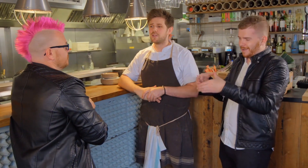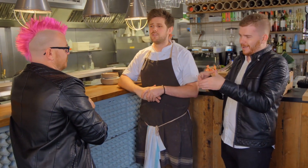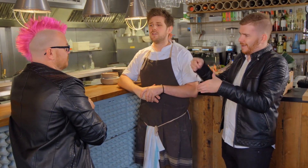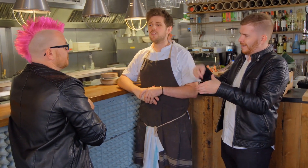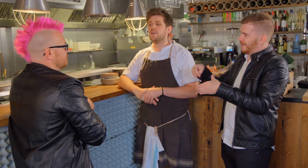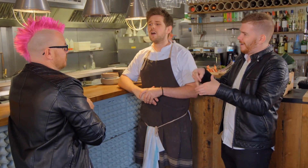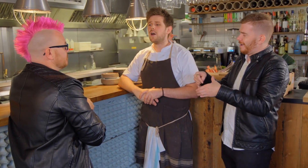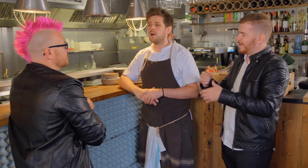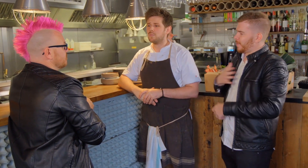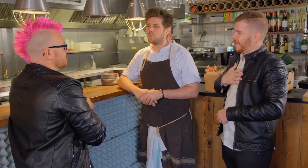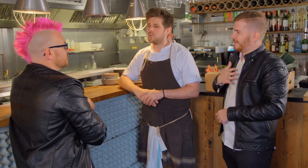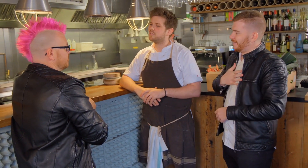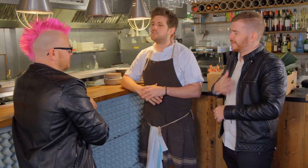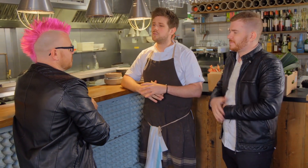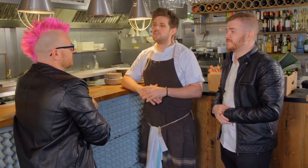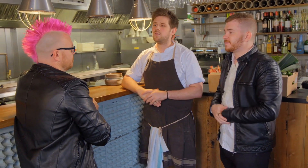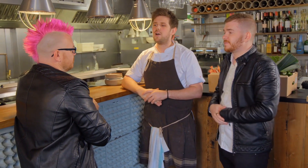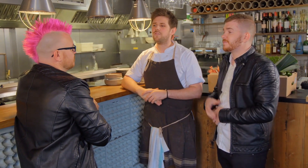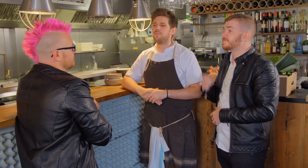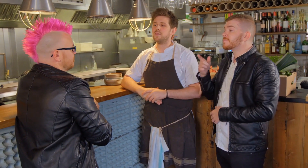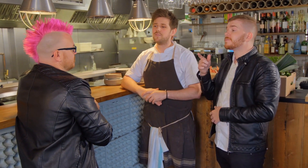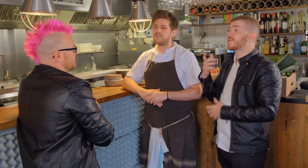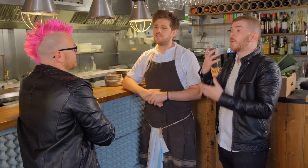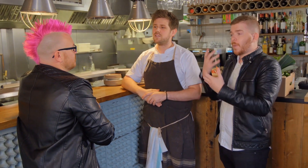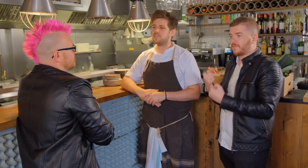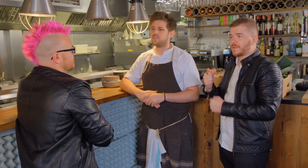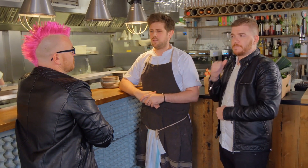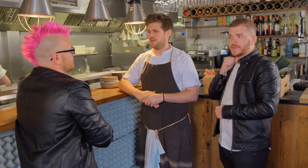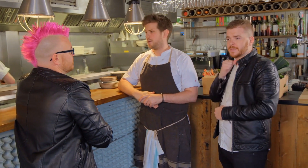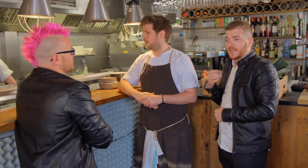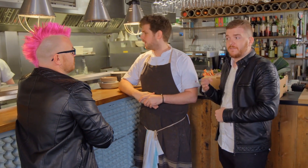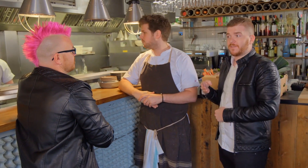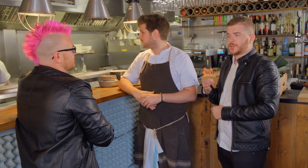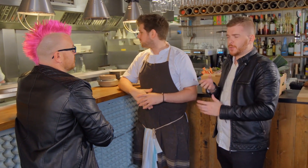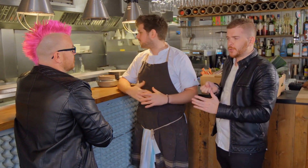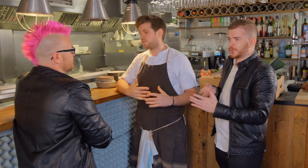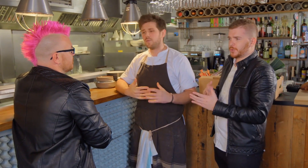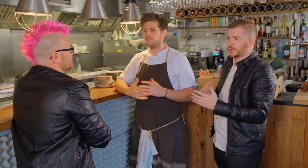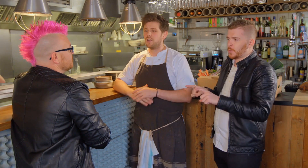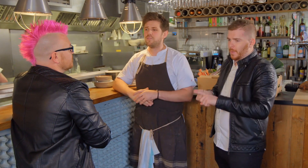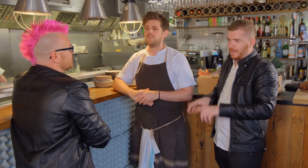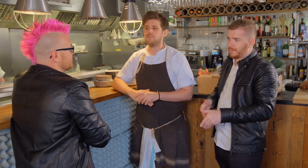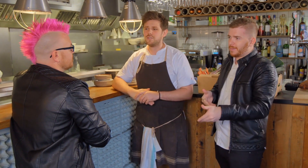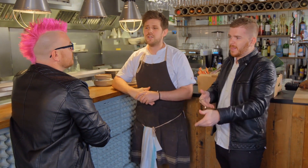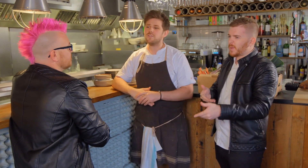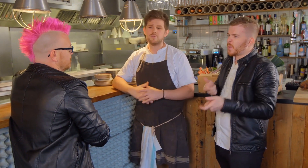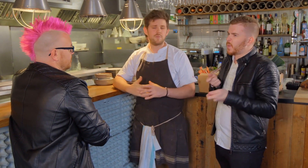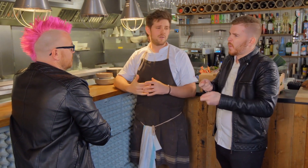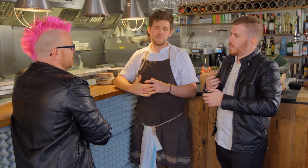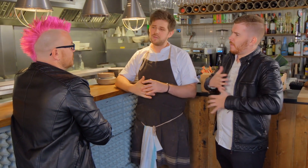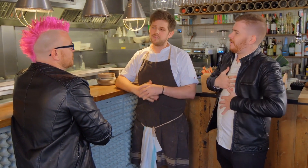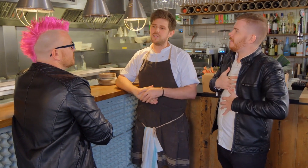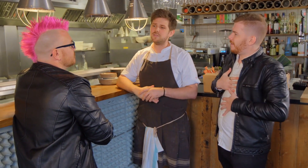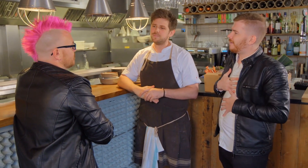attraction. We do still have meat and fish dishes. We just cook the way we love, which ends up sometimes being vegan.